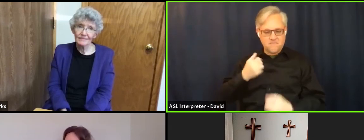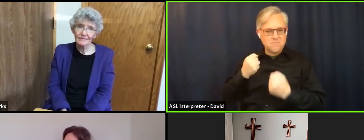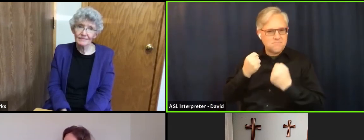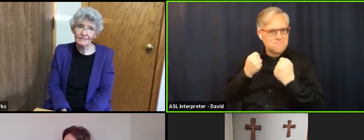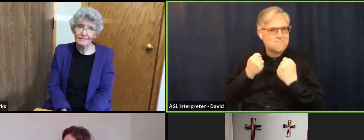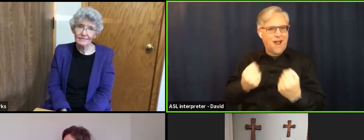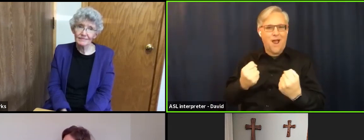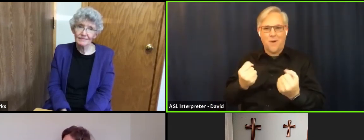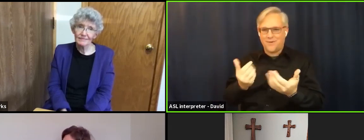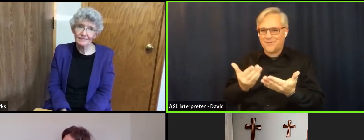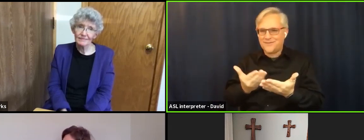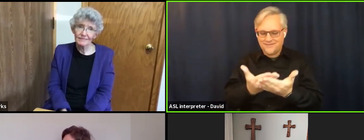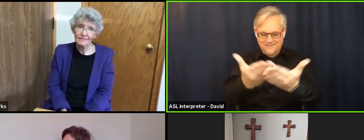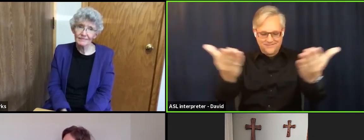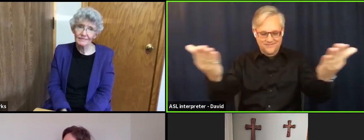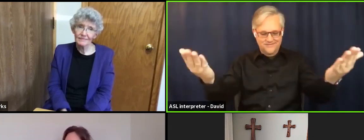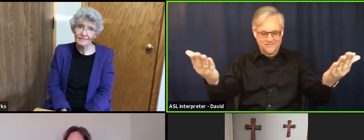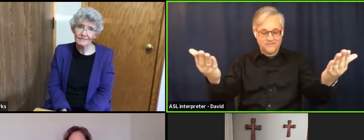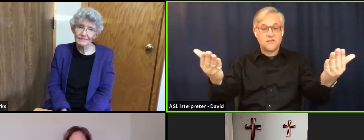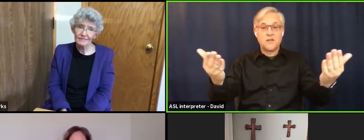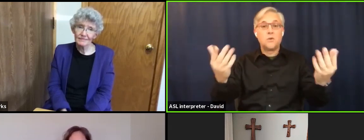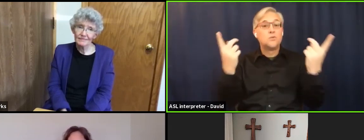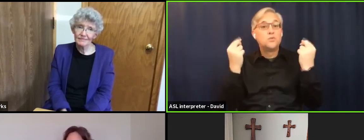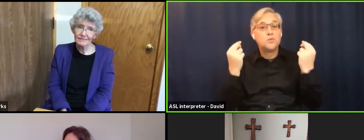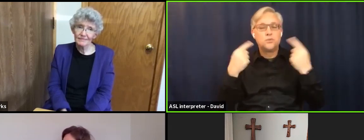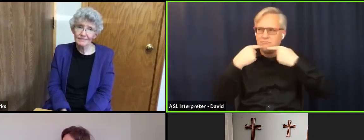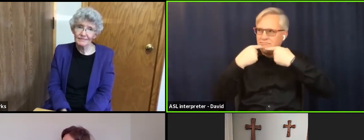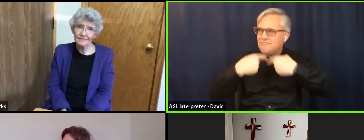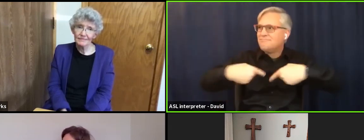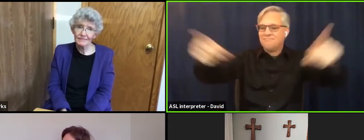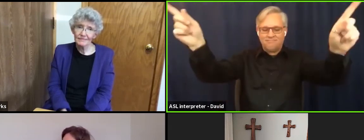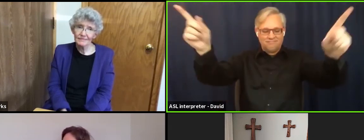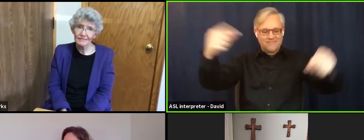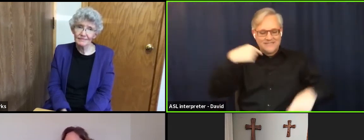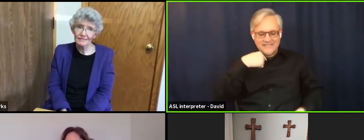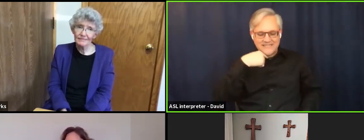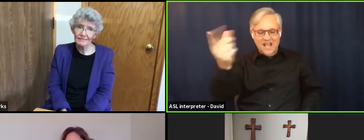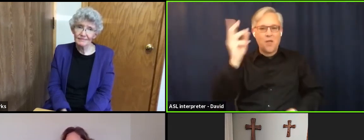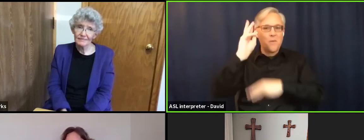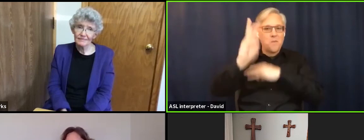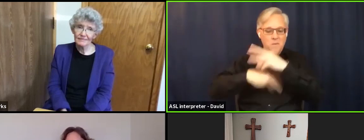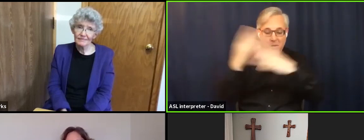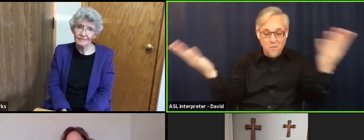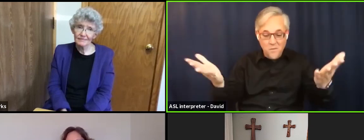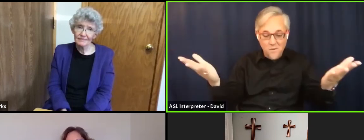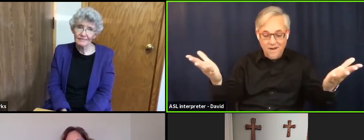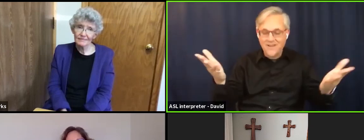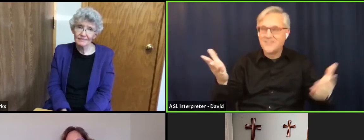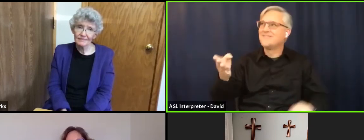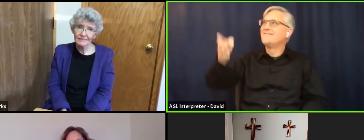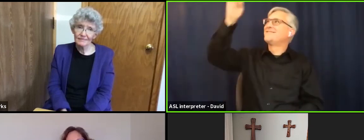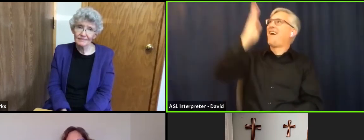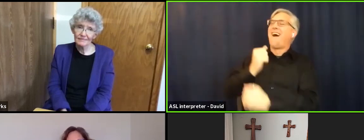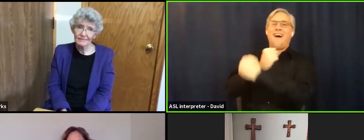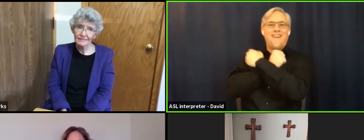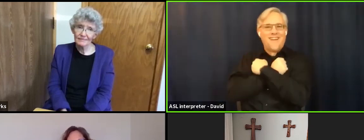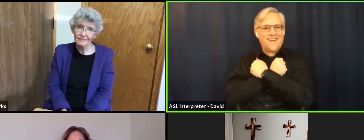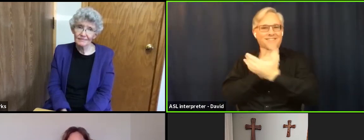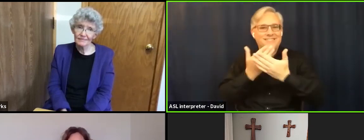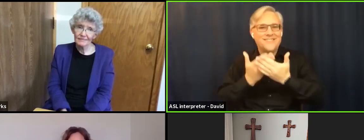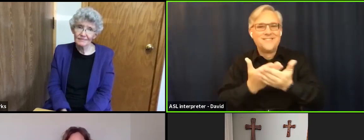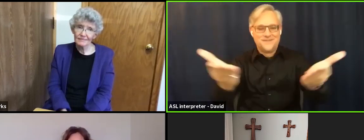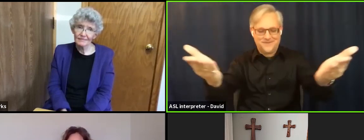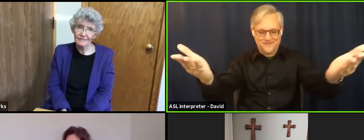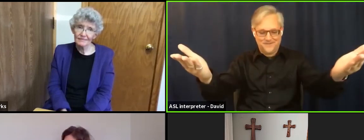go forth into the world and bear witness to the good news that you have